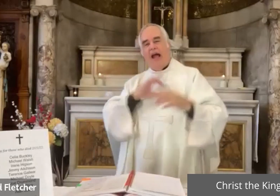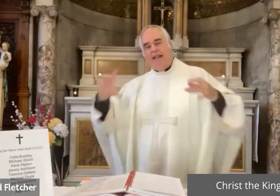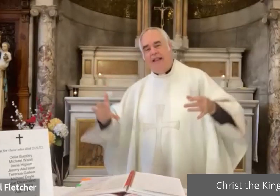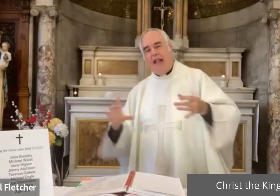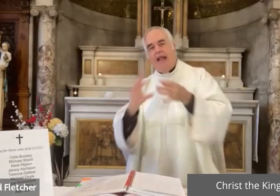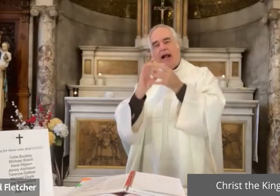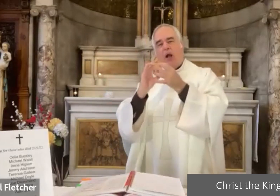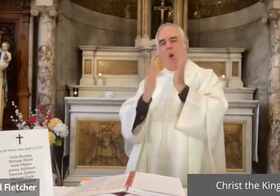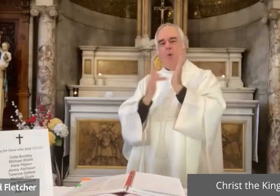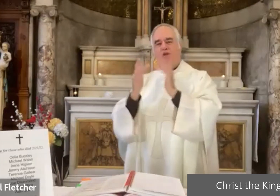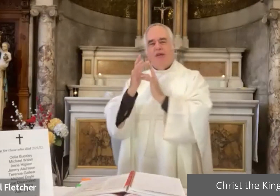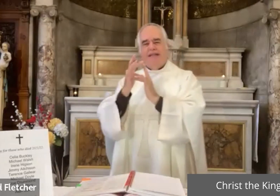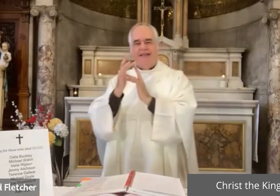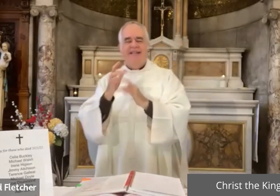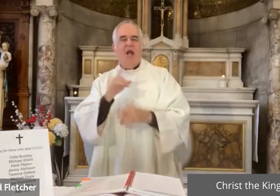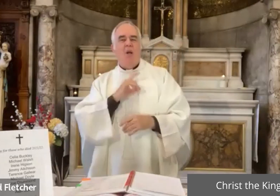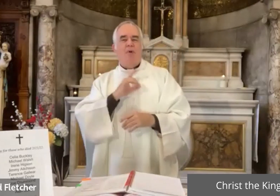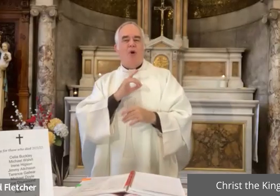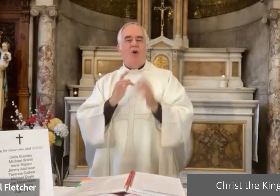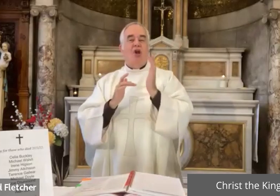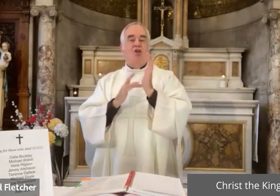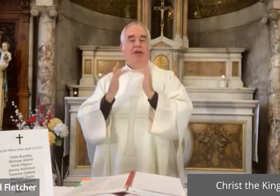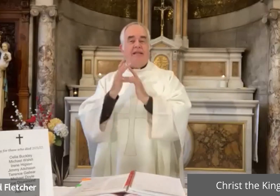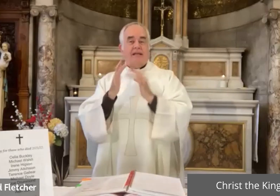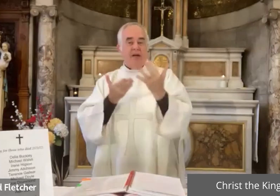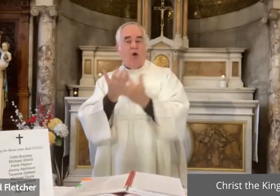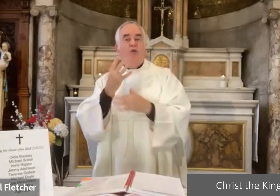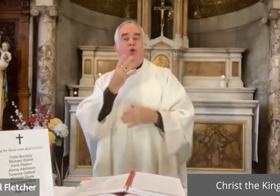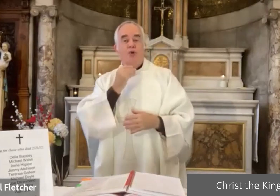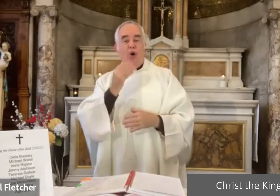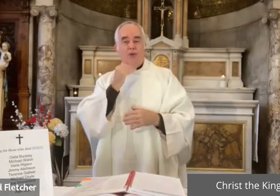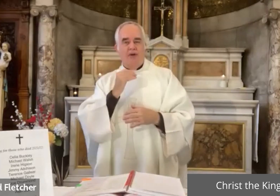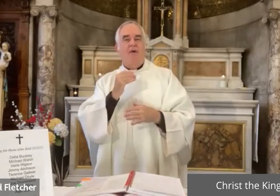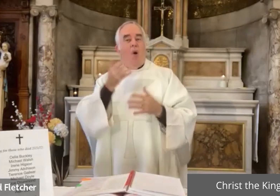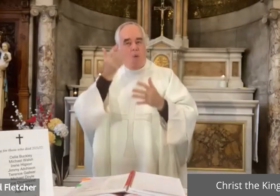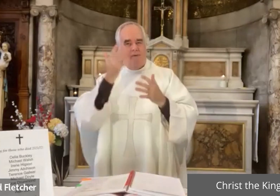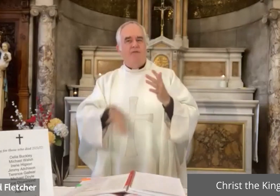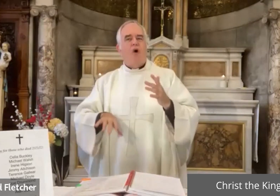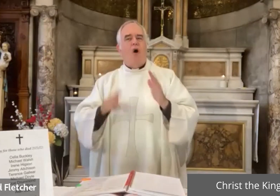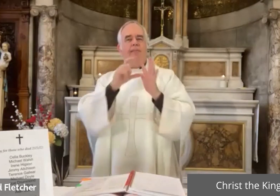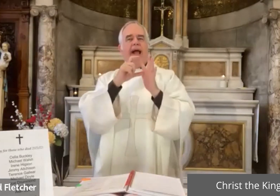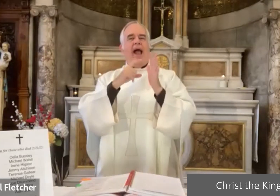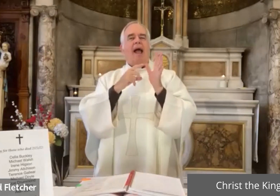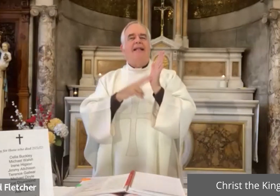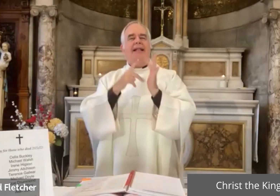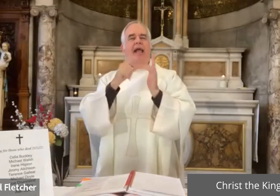And that's the link with Jesus, because Jesus, whose daughter was